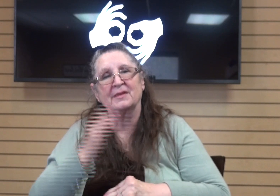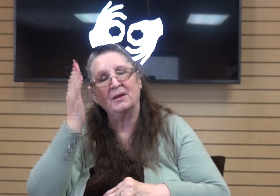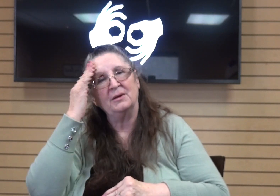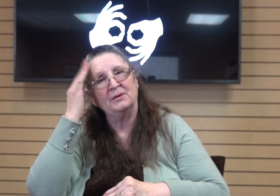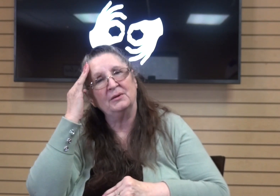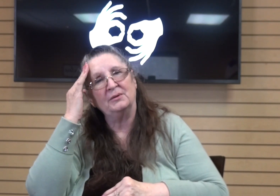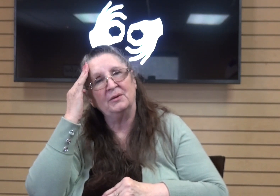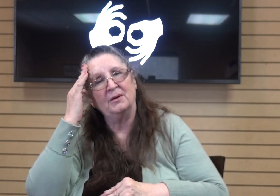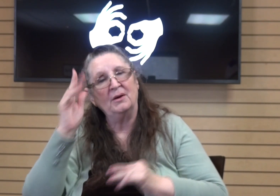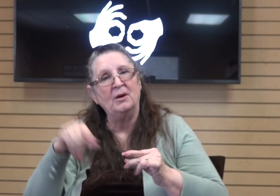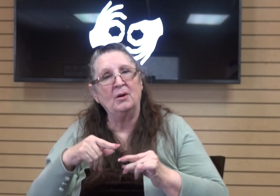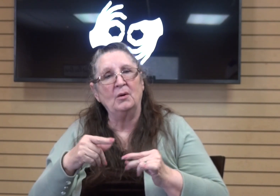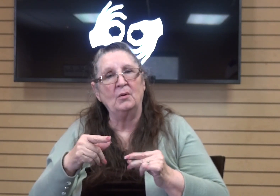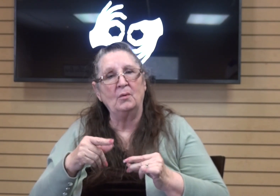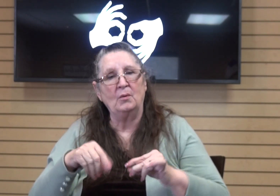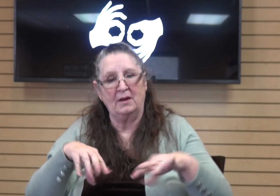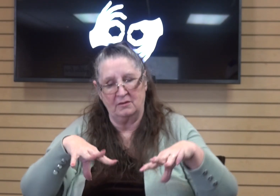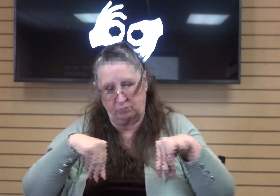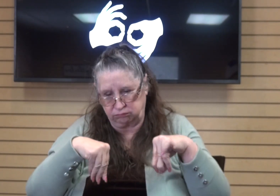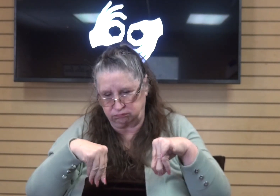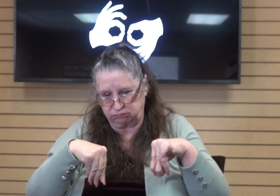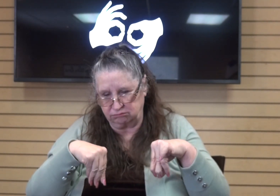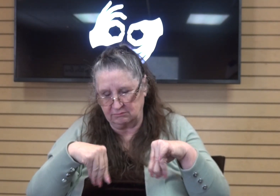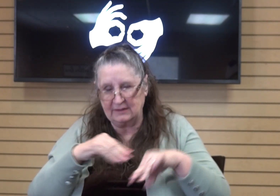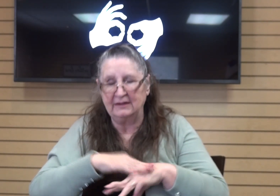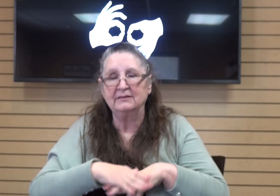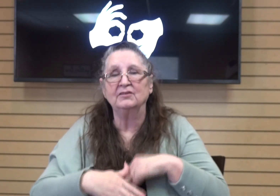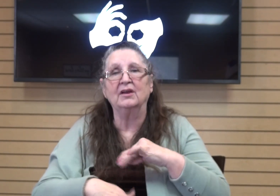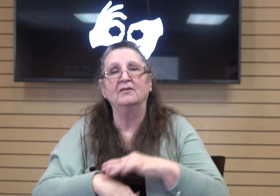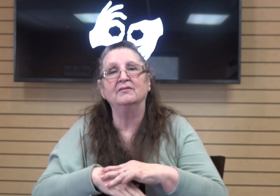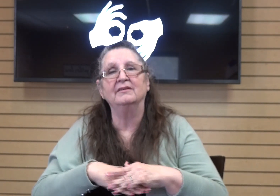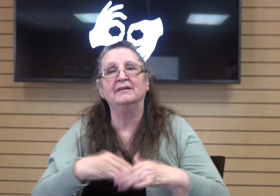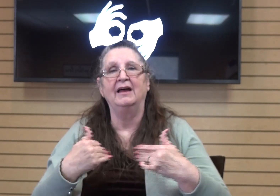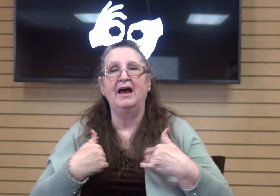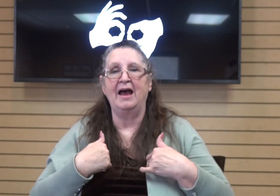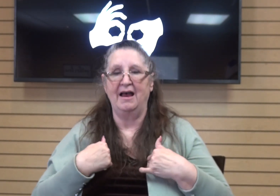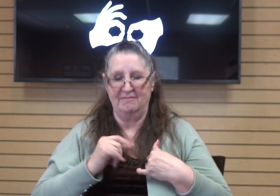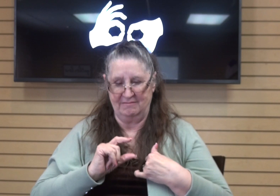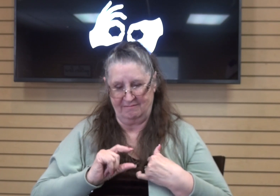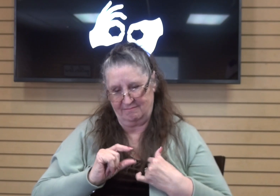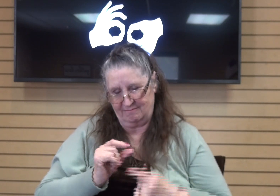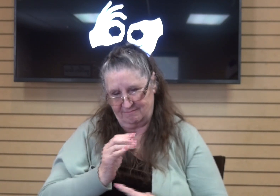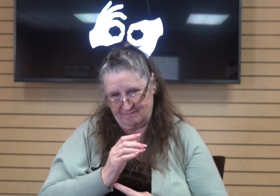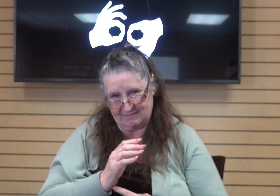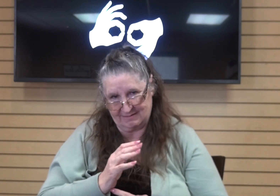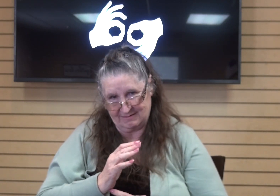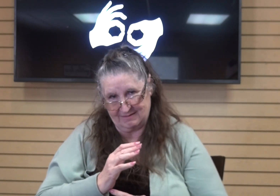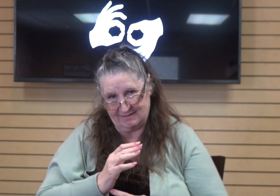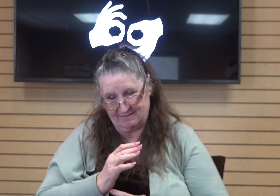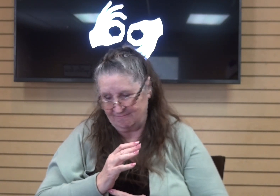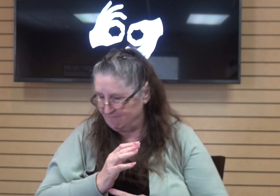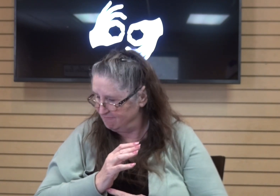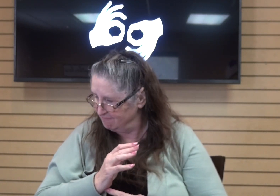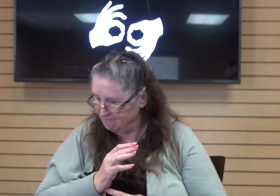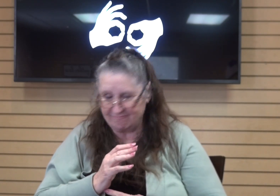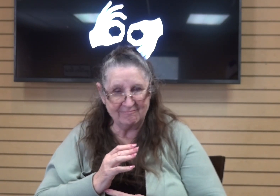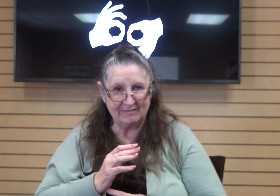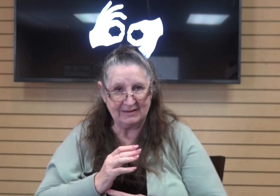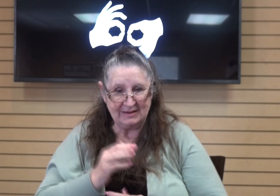When the power went out, it was so comforting to have that little candle burning in the middle of the living room